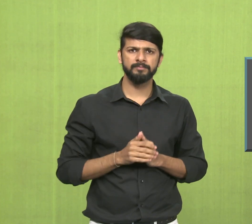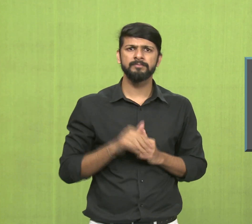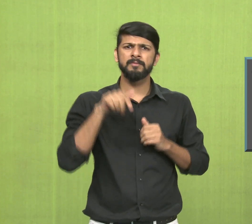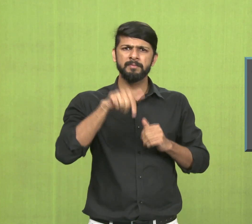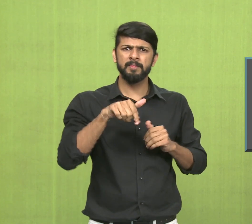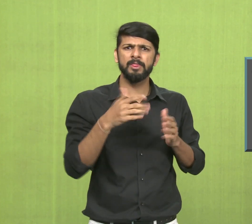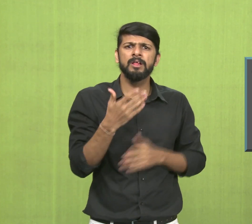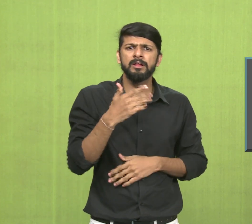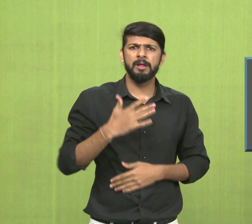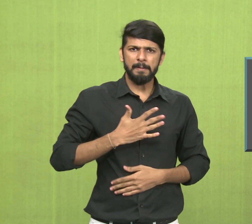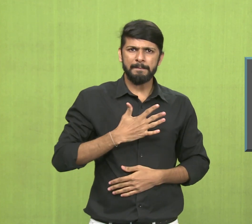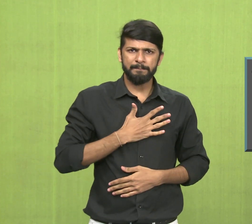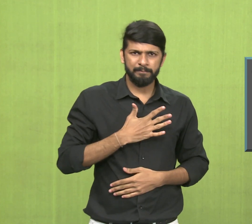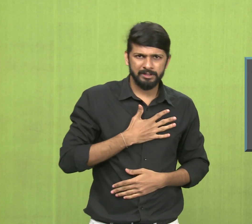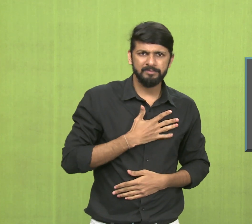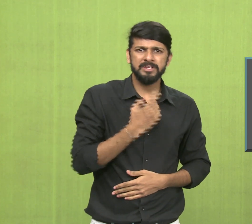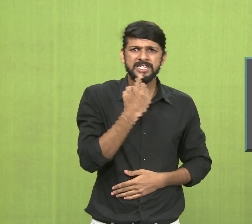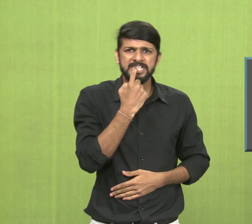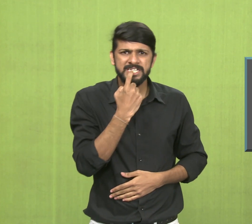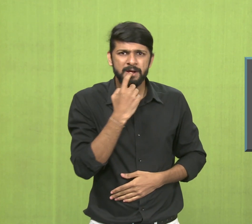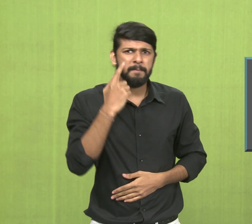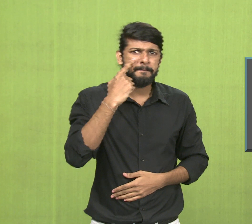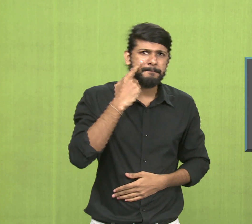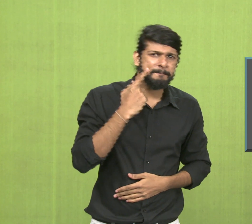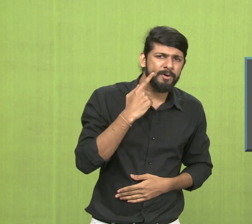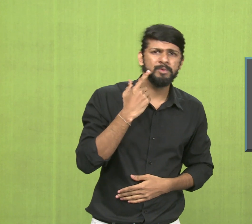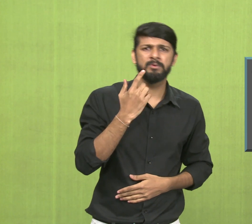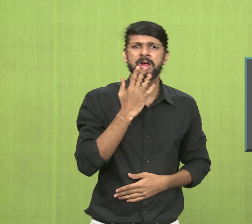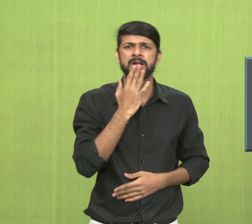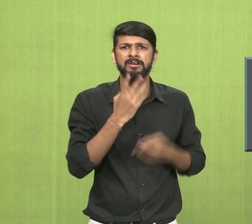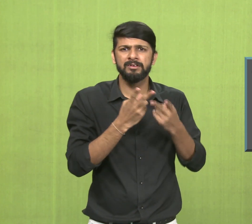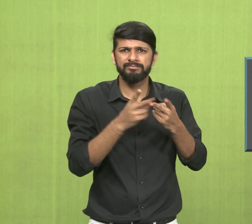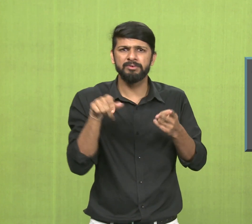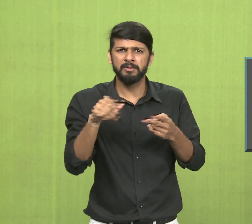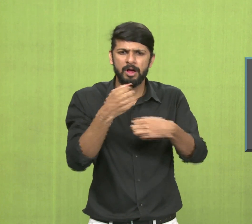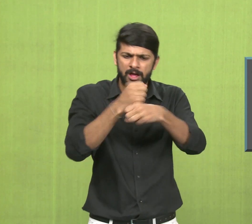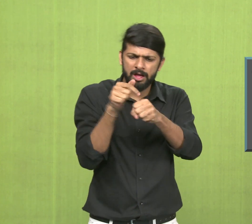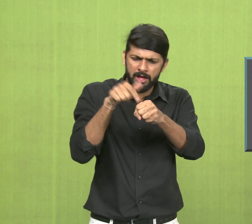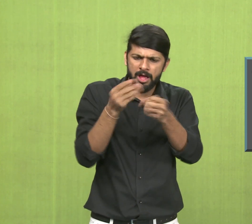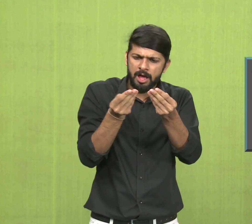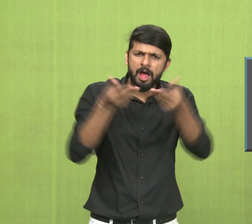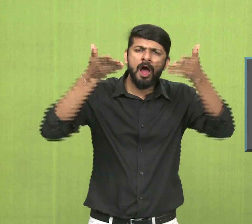Question number 5. How were the colors white, green and yellow